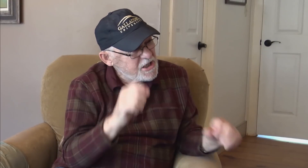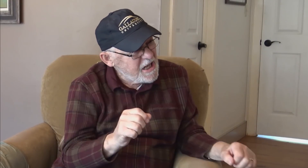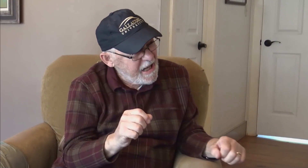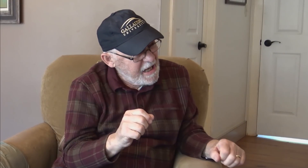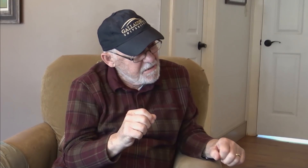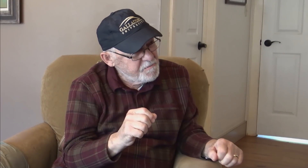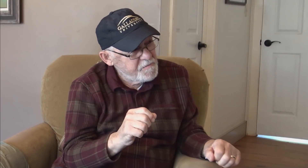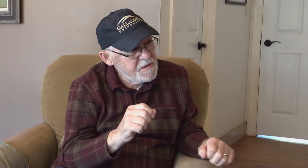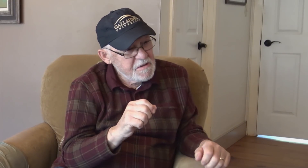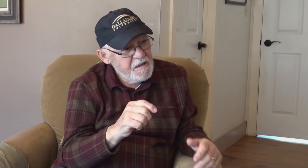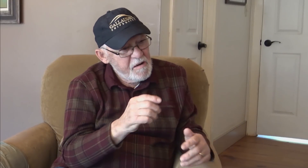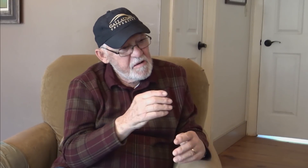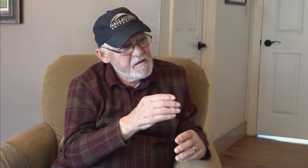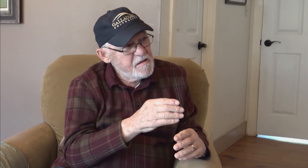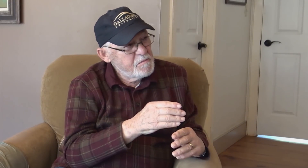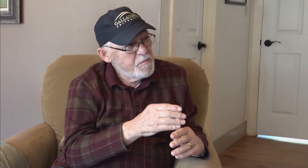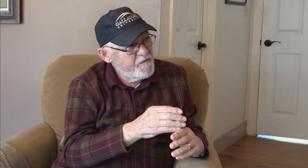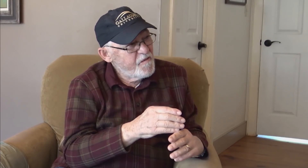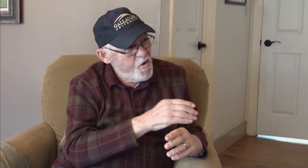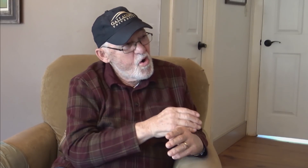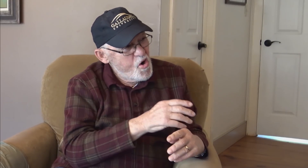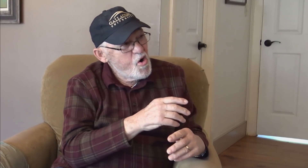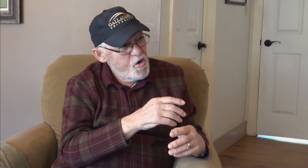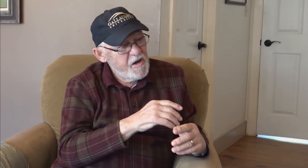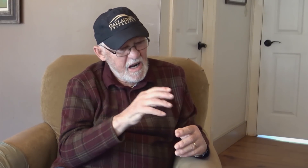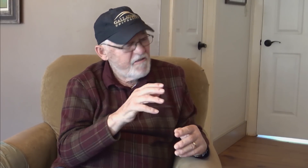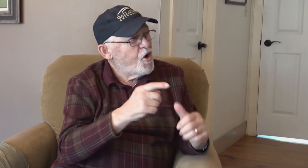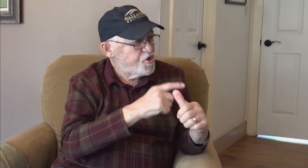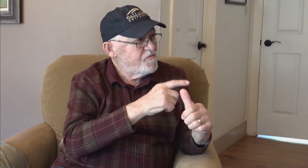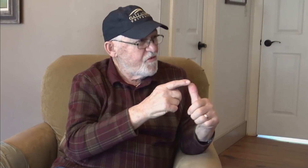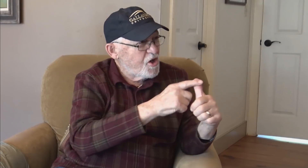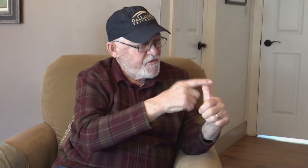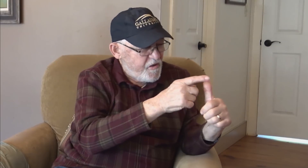I, King Jordan, was the first deaf president.